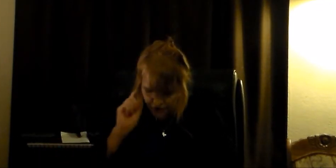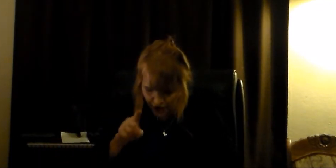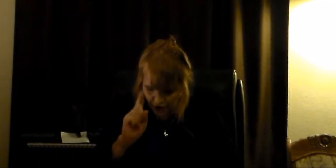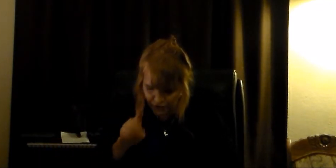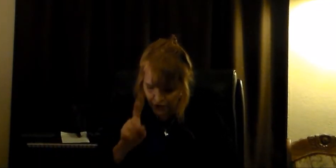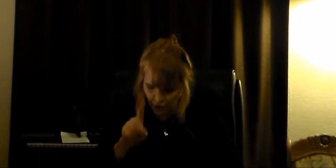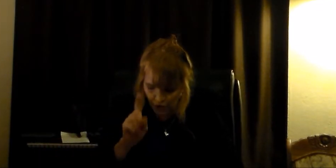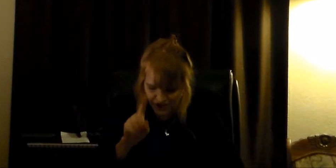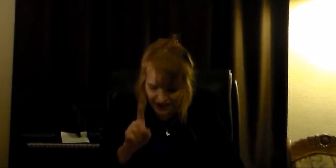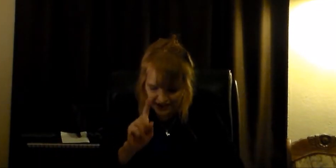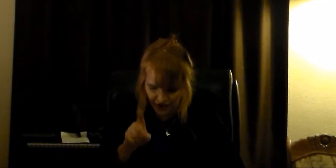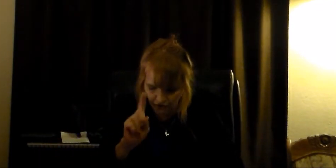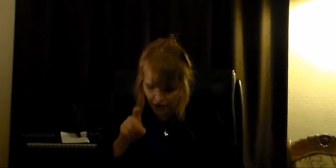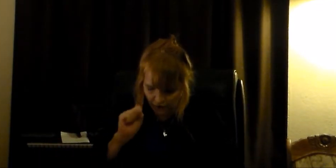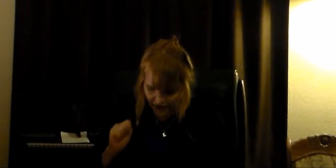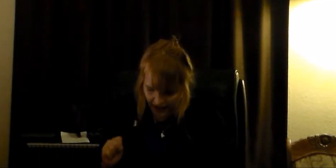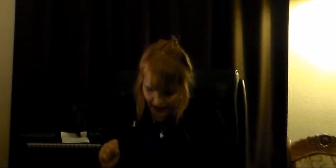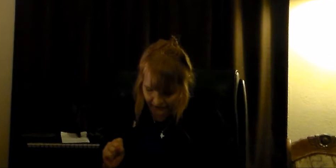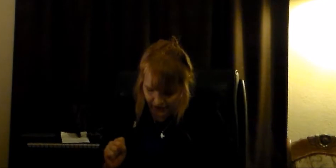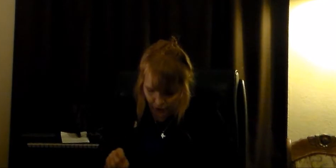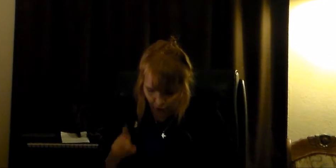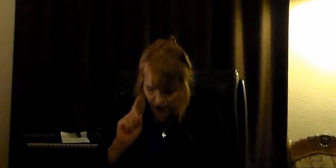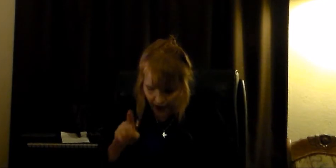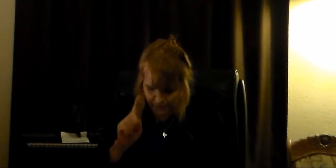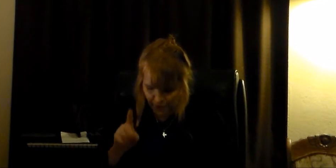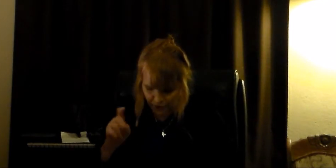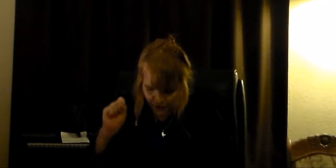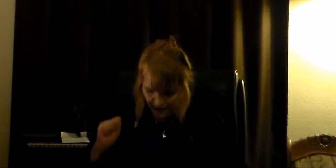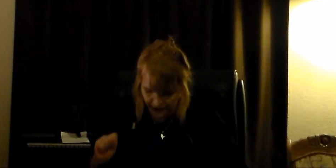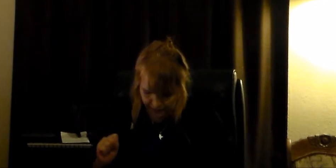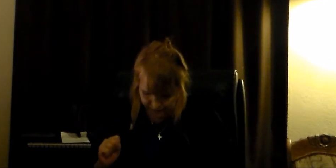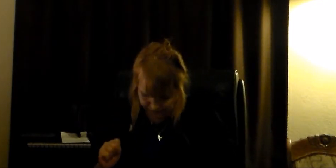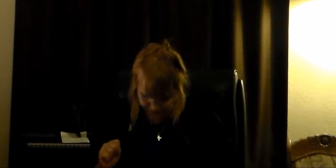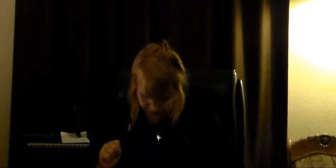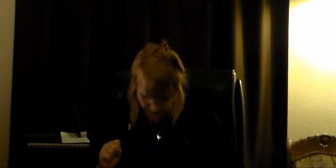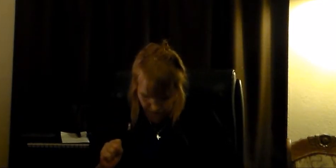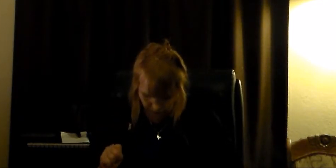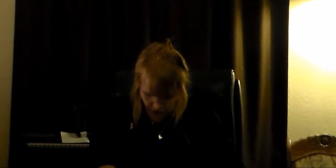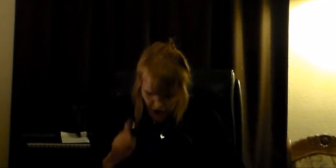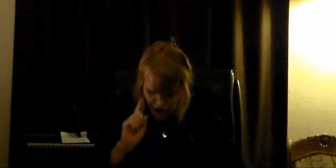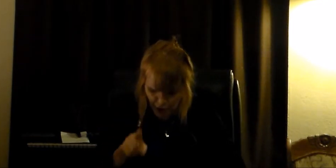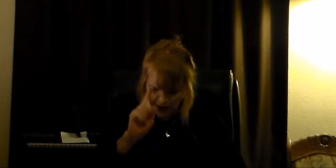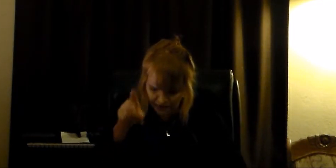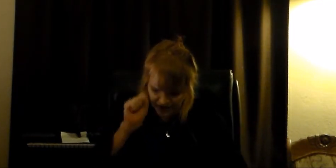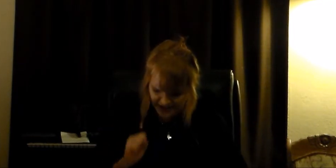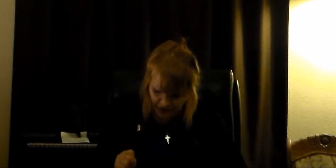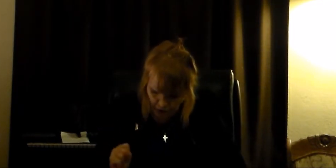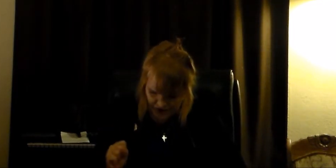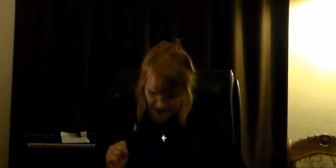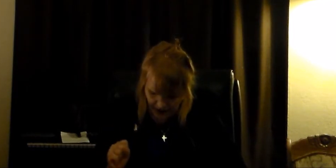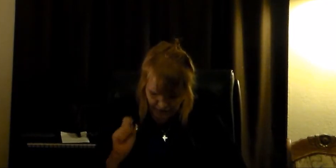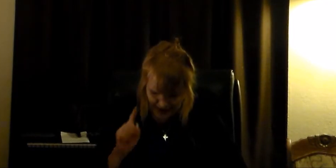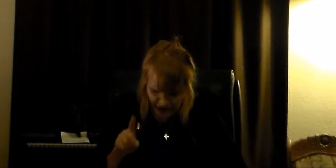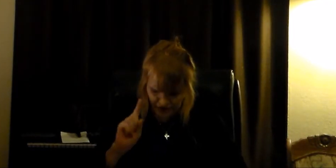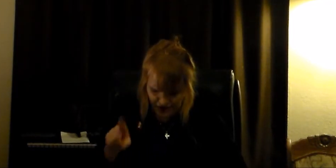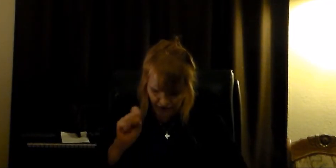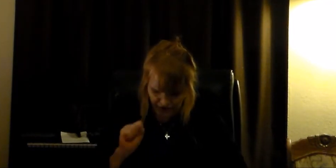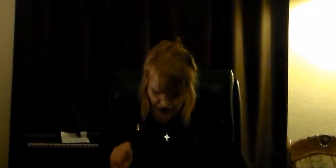Do you do your sins over and over again? Then you are like a broken record. You aren't fixing yourself, making yourself